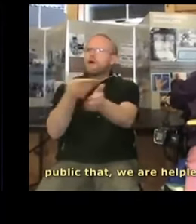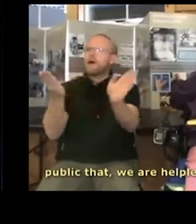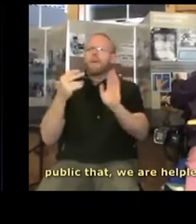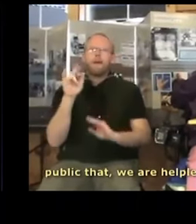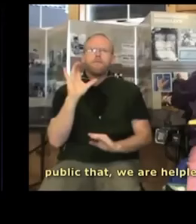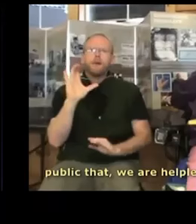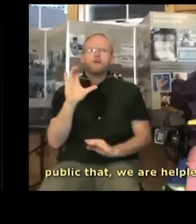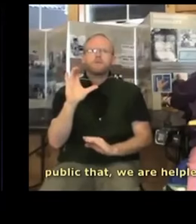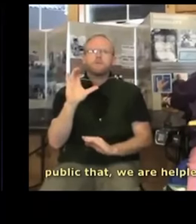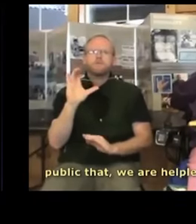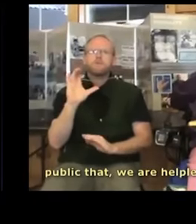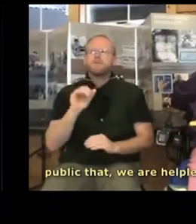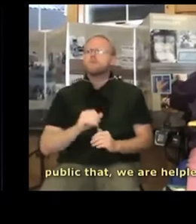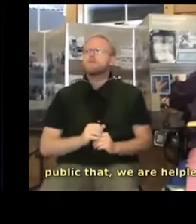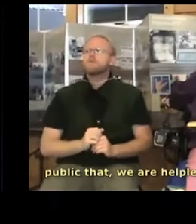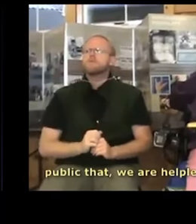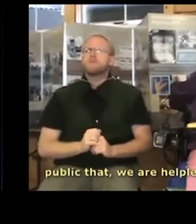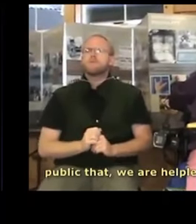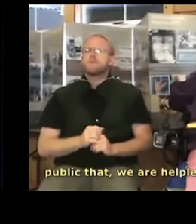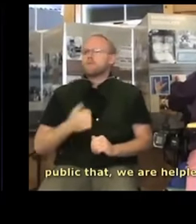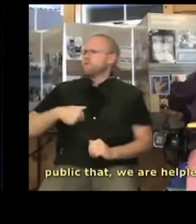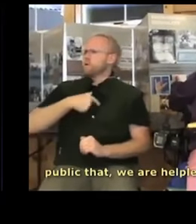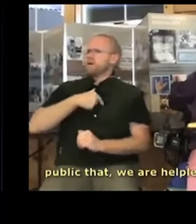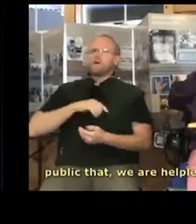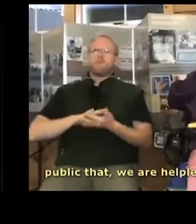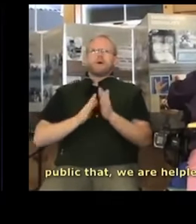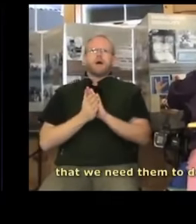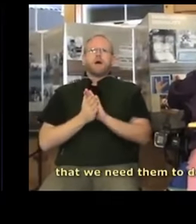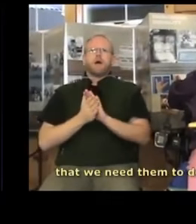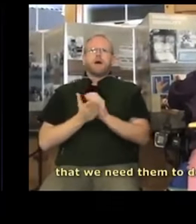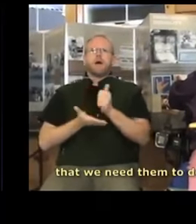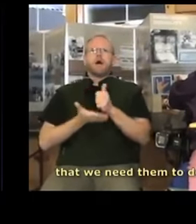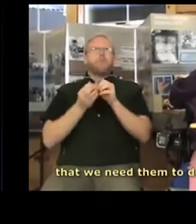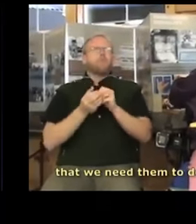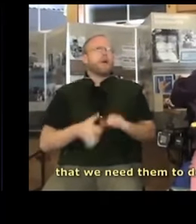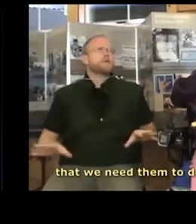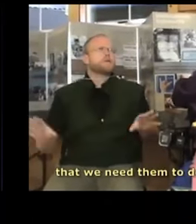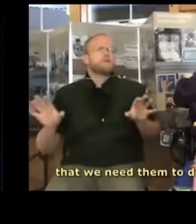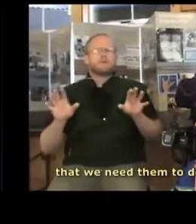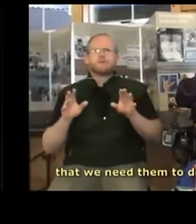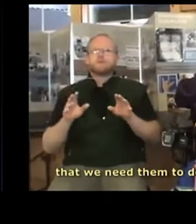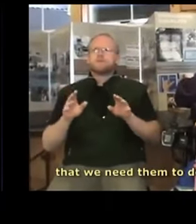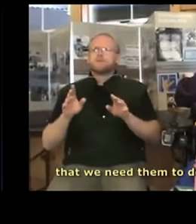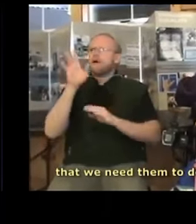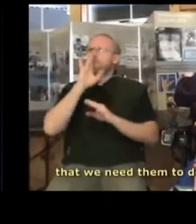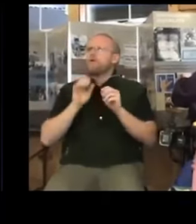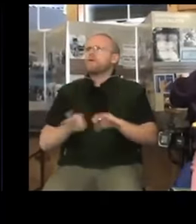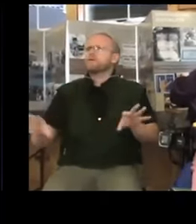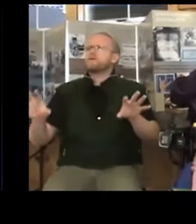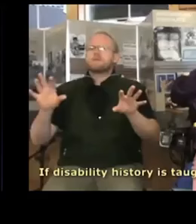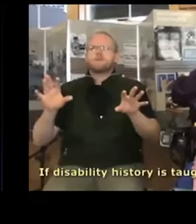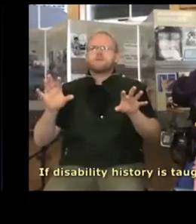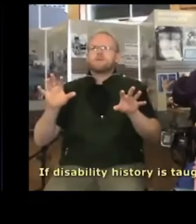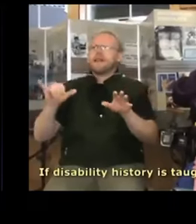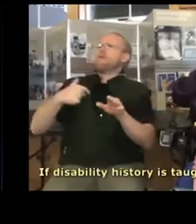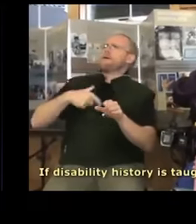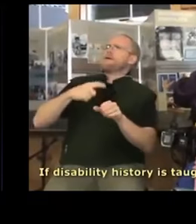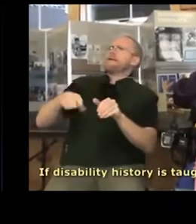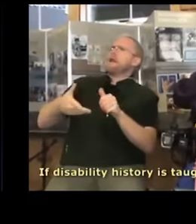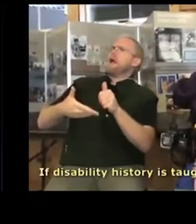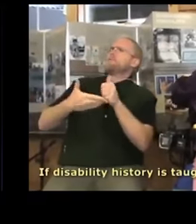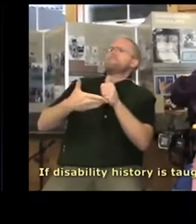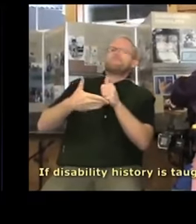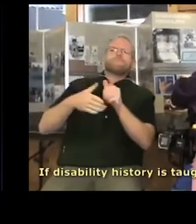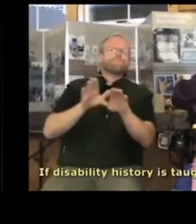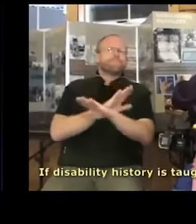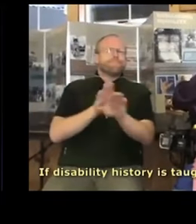we are helpless and voiceless and that we need them to do everything for us. If